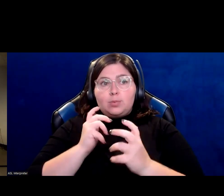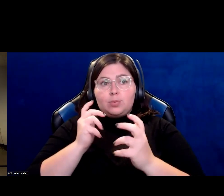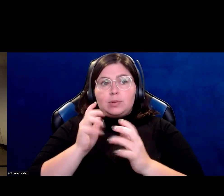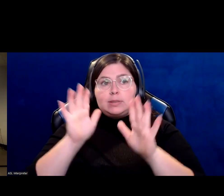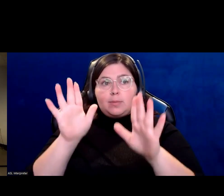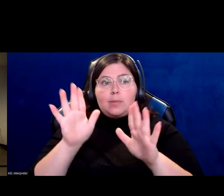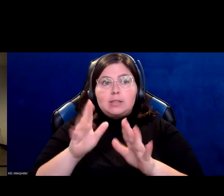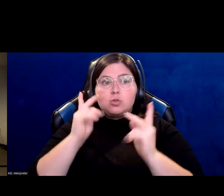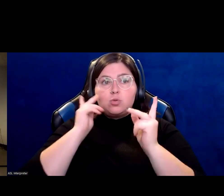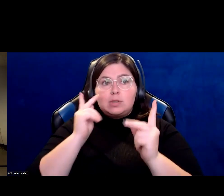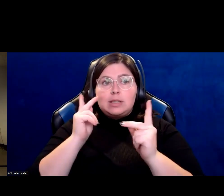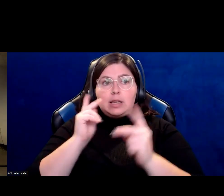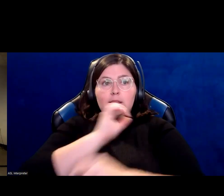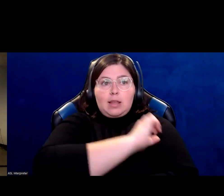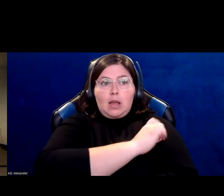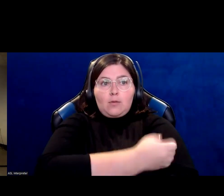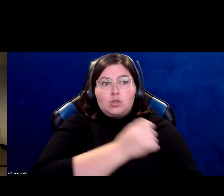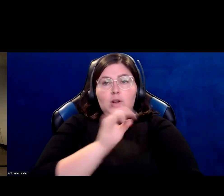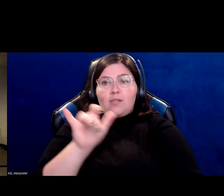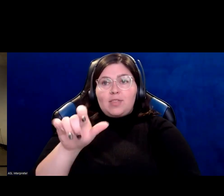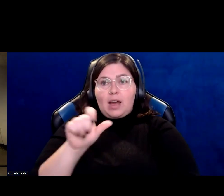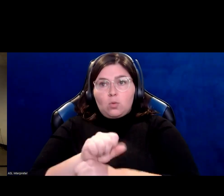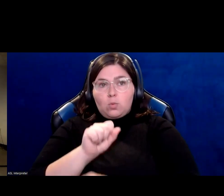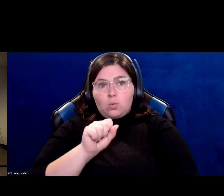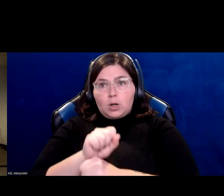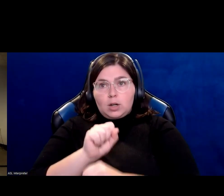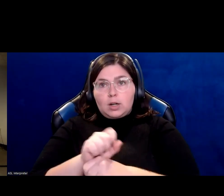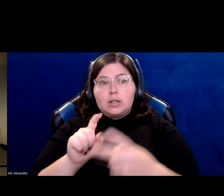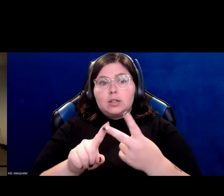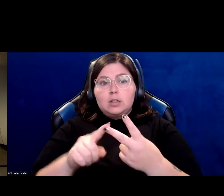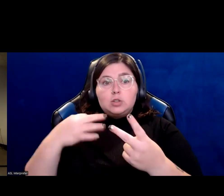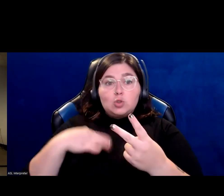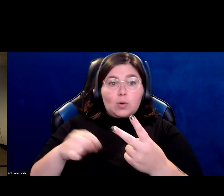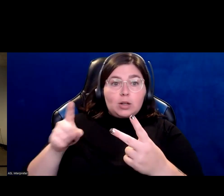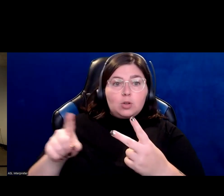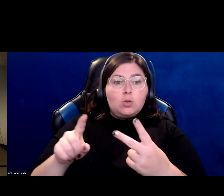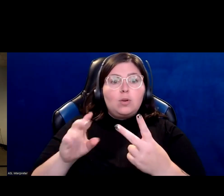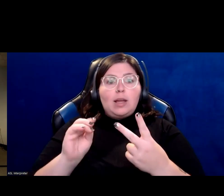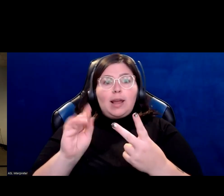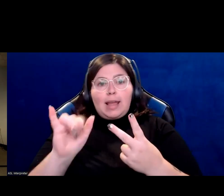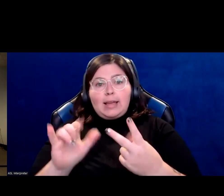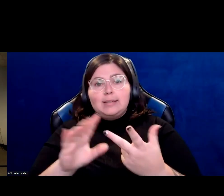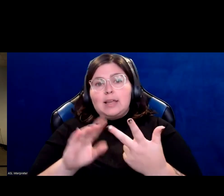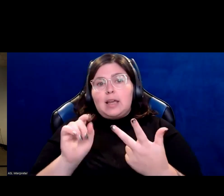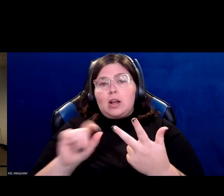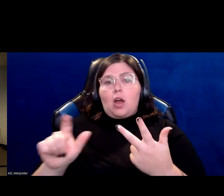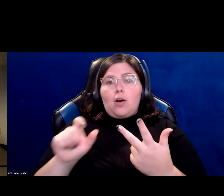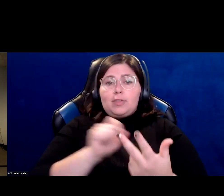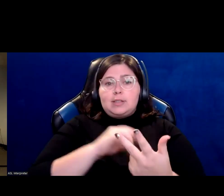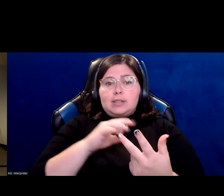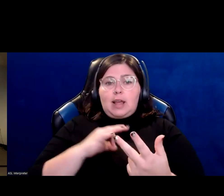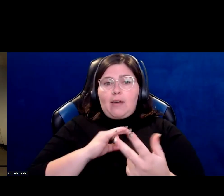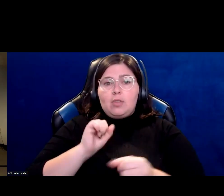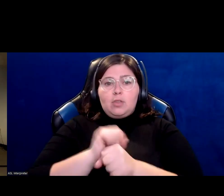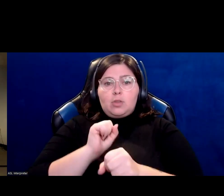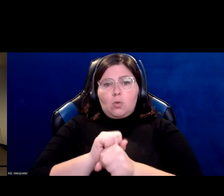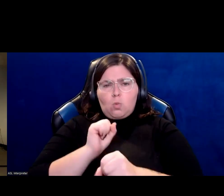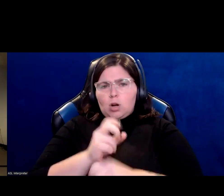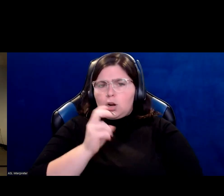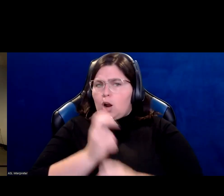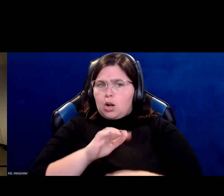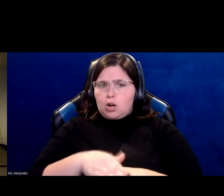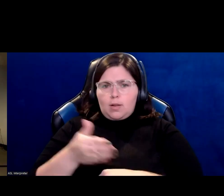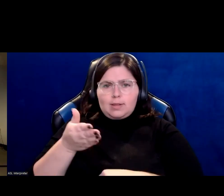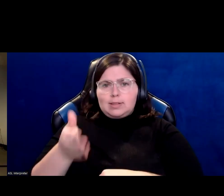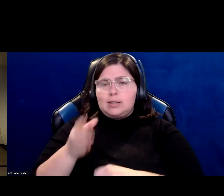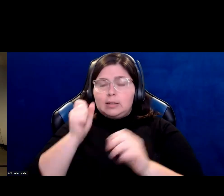the evolution of that work. We credit you and Casey and all of the staff that work diligently on that. It's